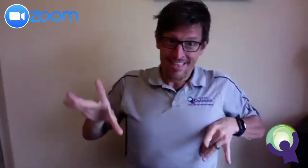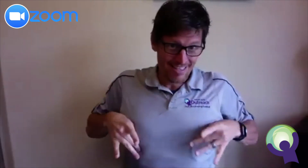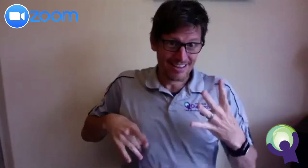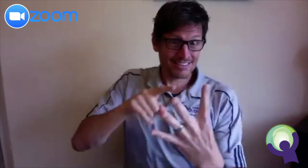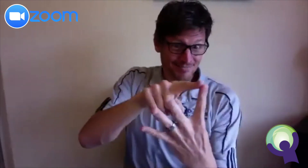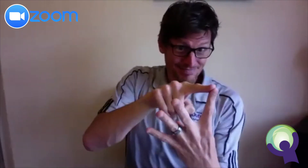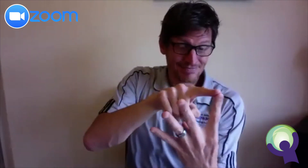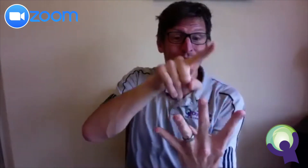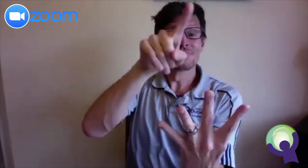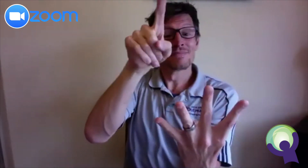Cockleburrs hitch a ride.